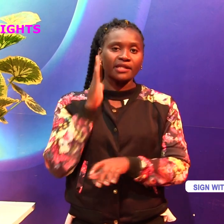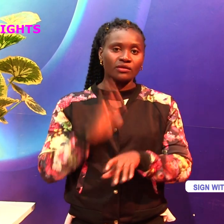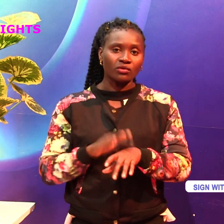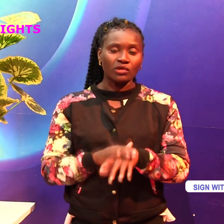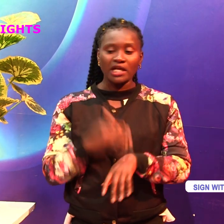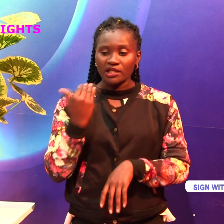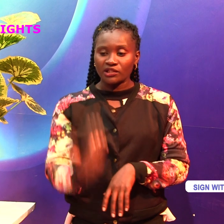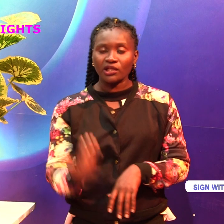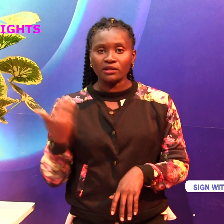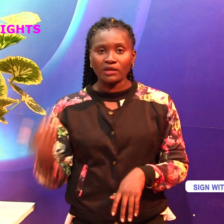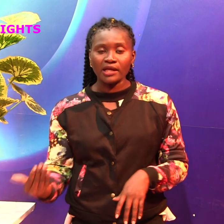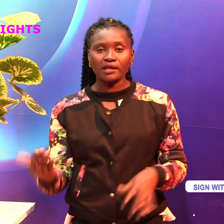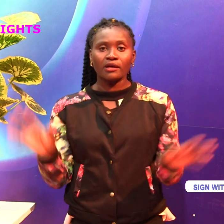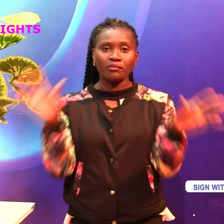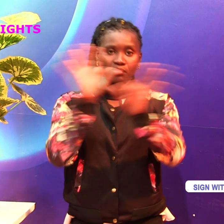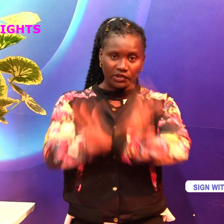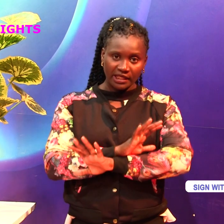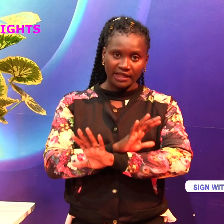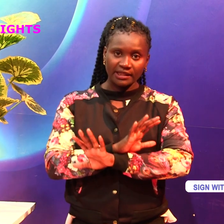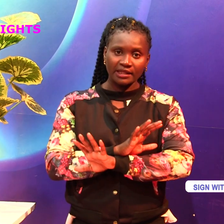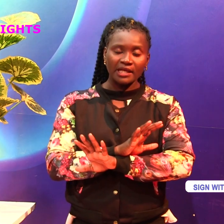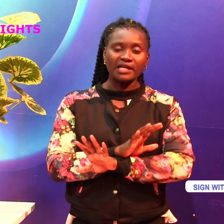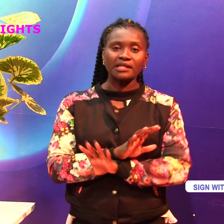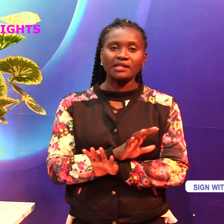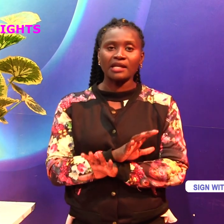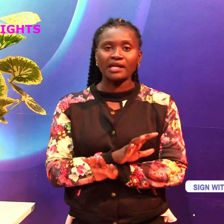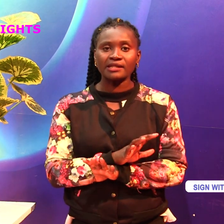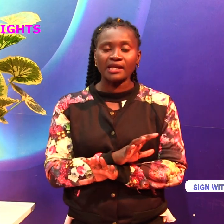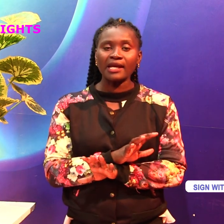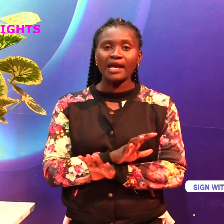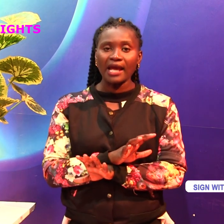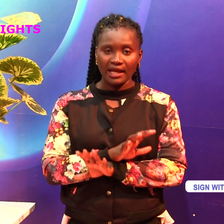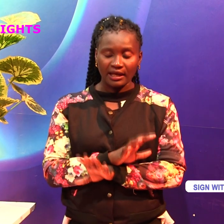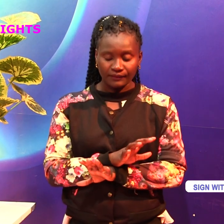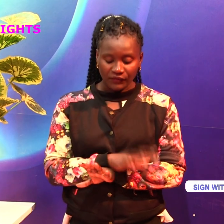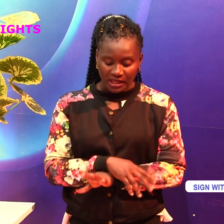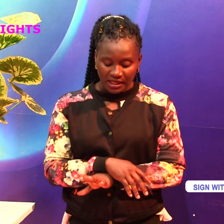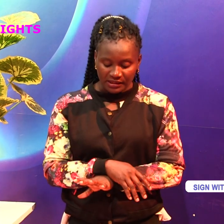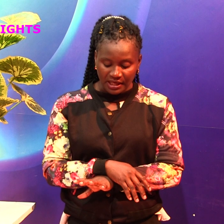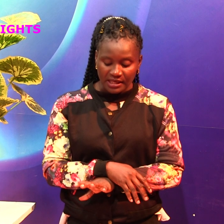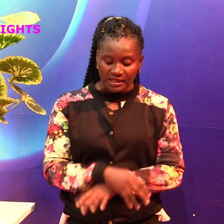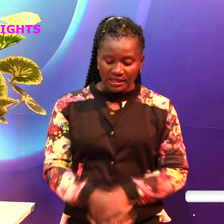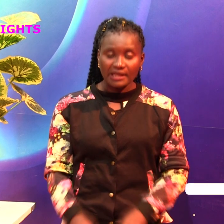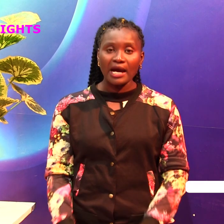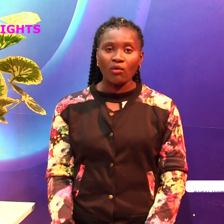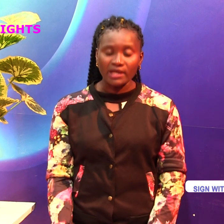Parents, good, children, protect. That is in KCL. And then our